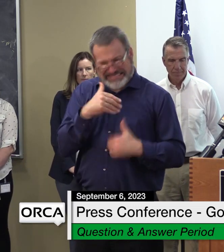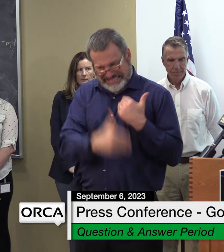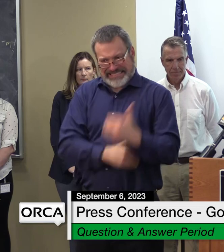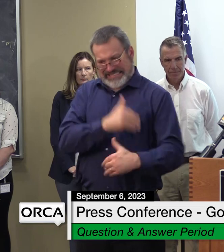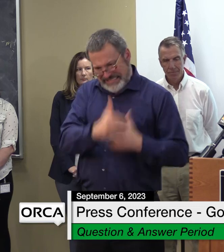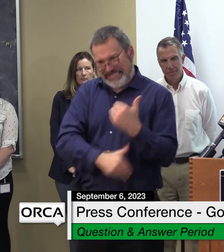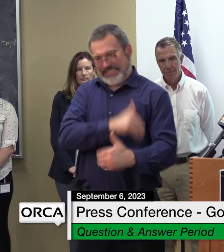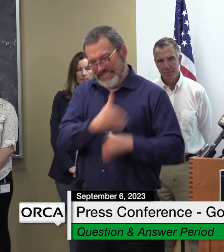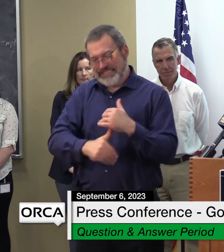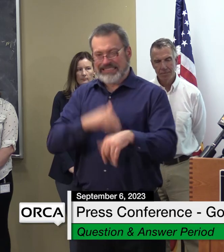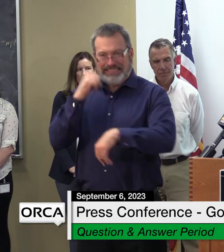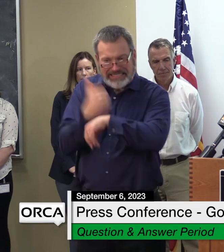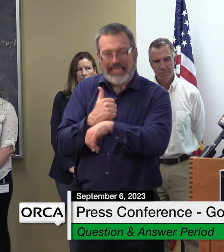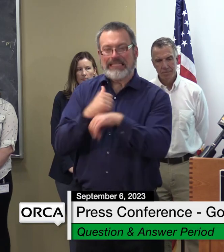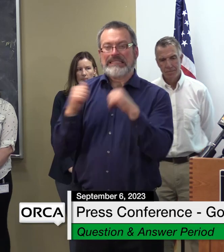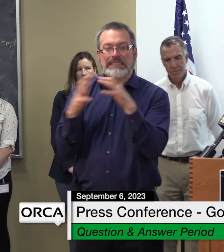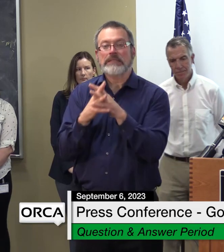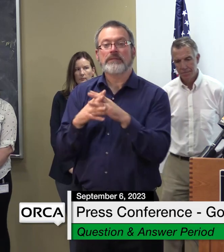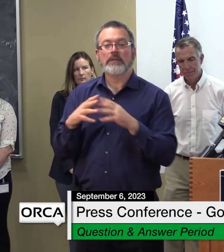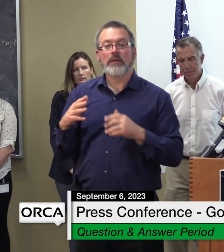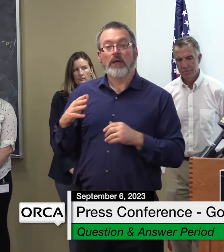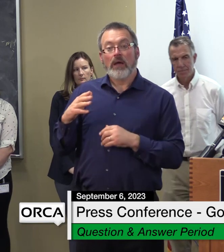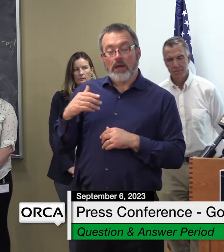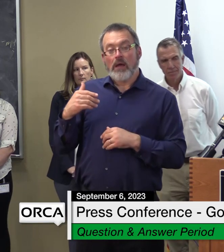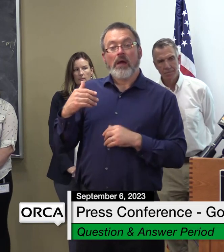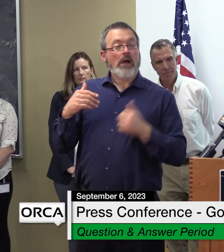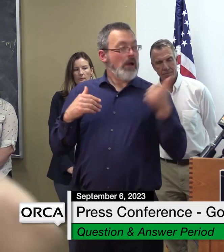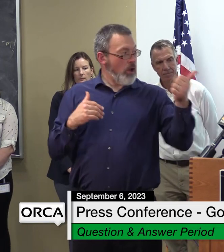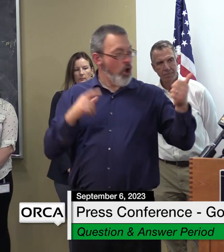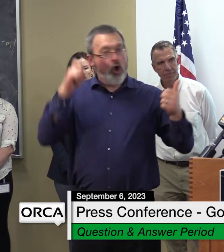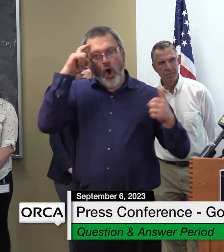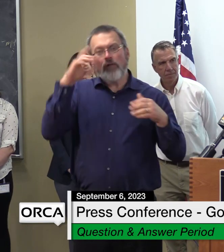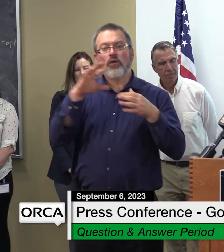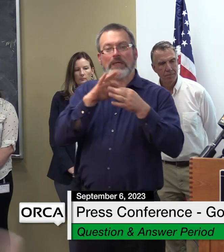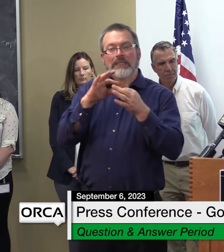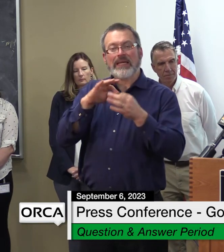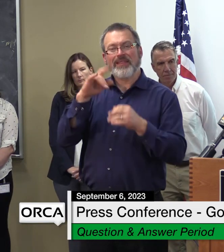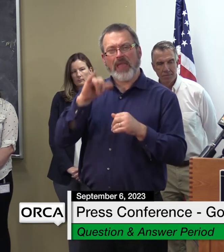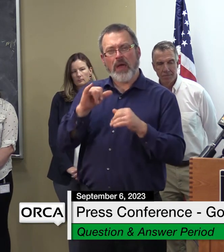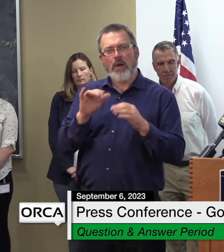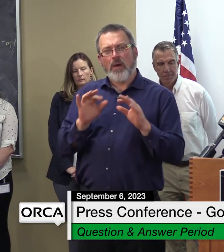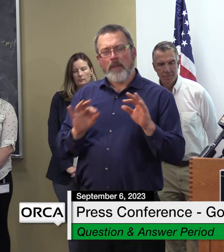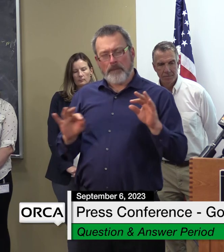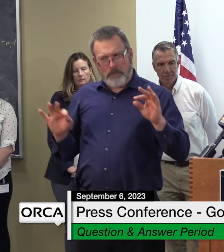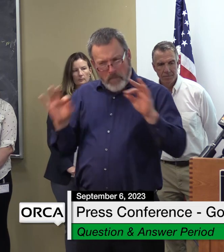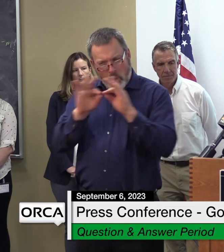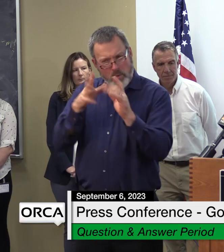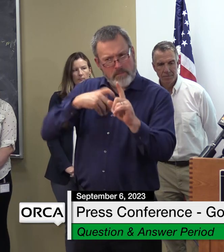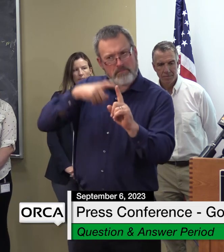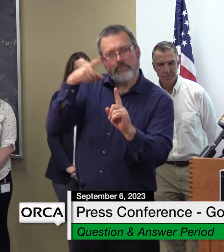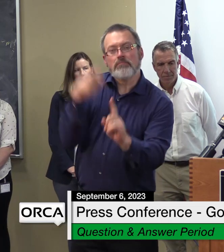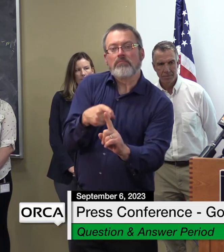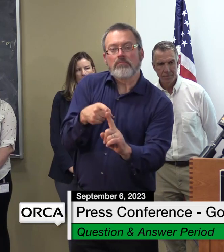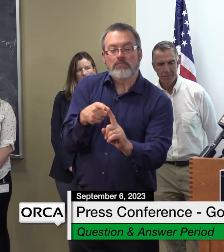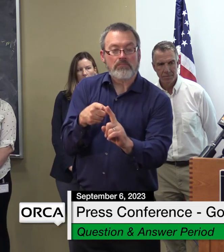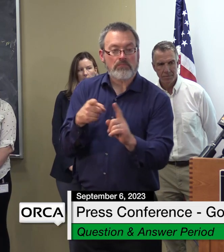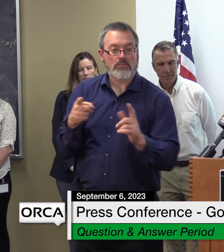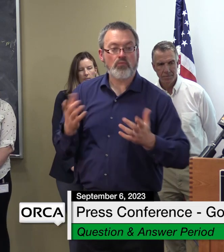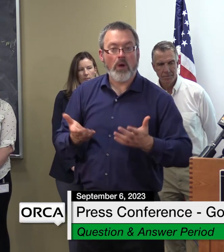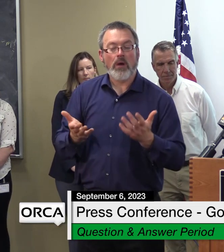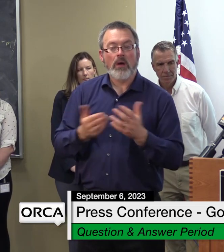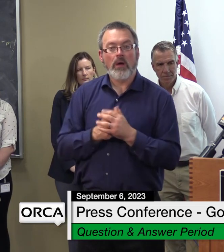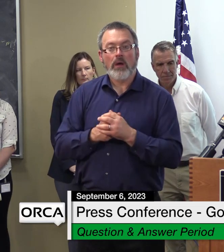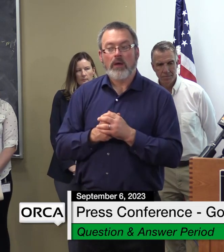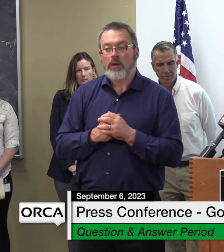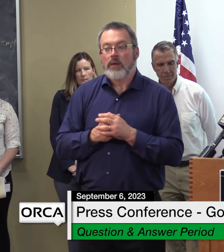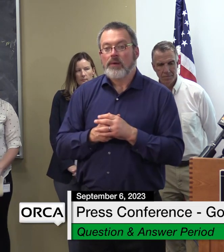The governor hit on a couple of different pieces there that I think are important. But you know,